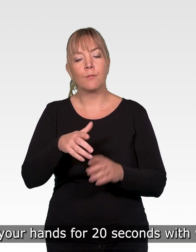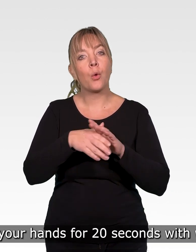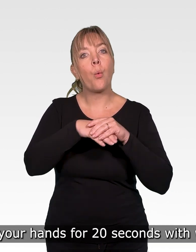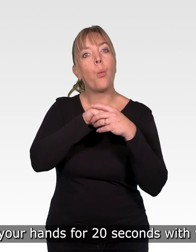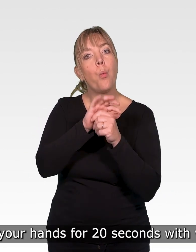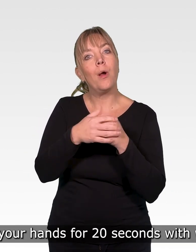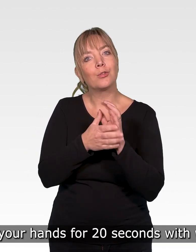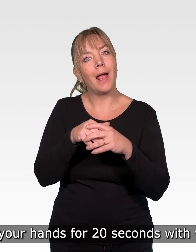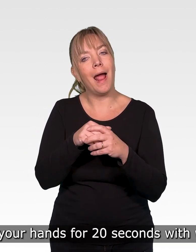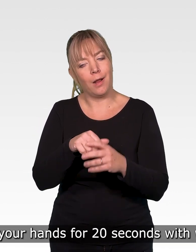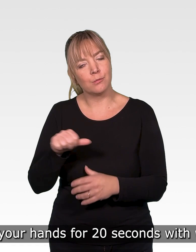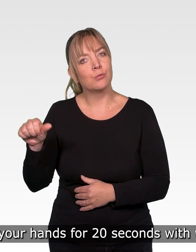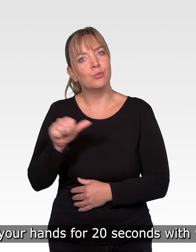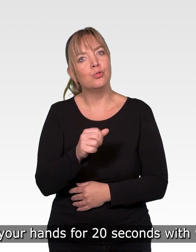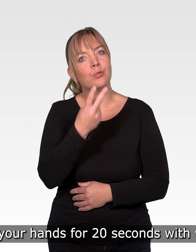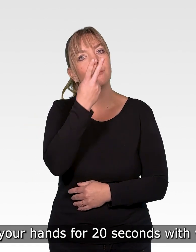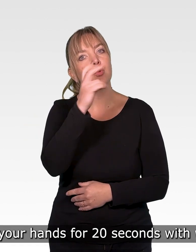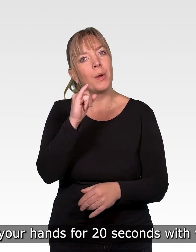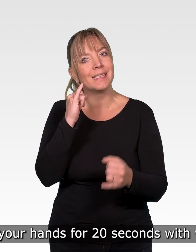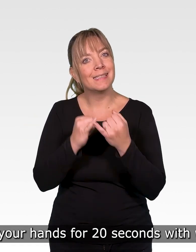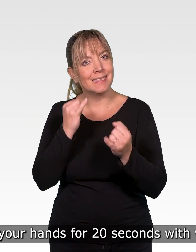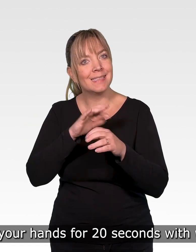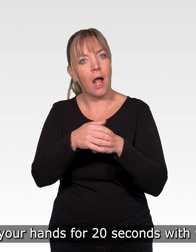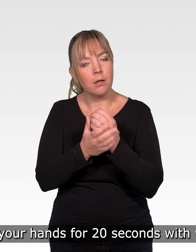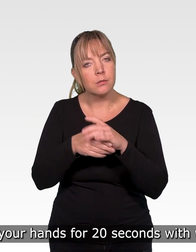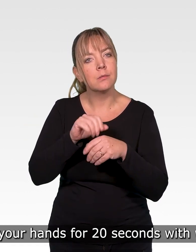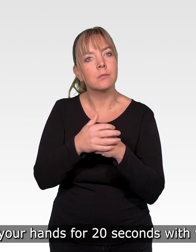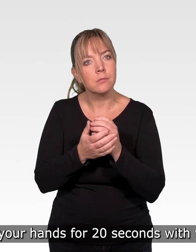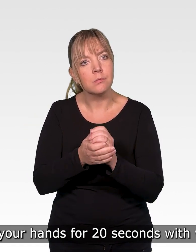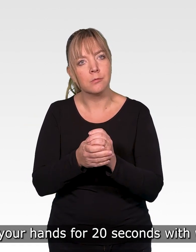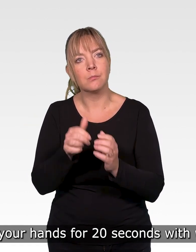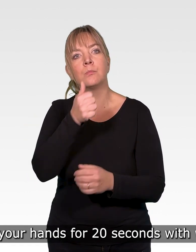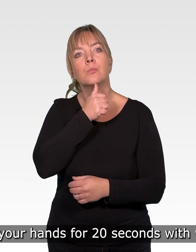You should wash your hands for 20 seconds with water and soap.